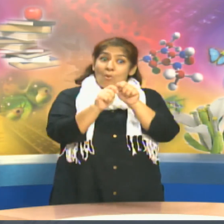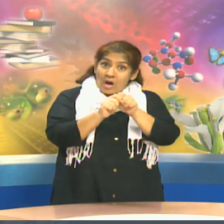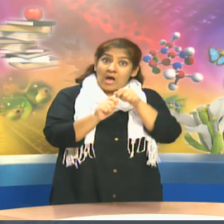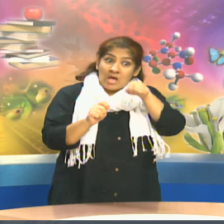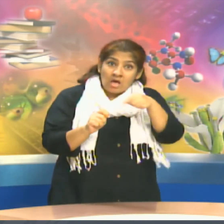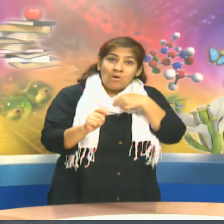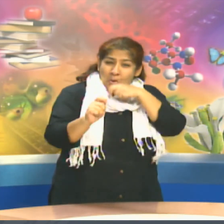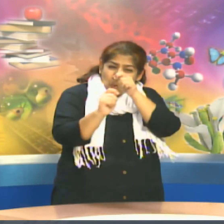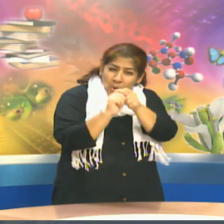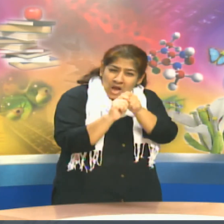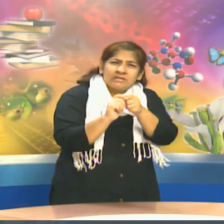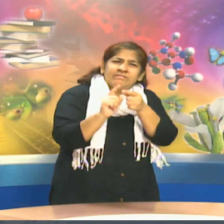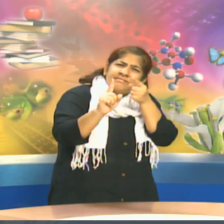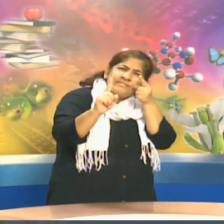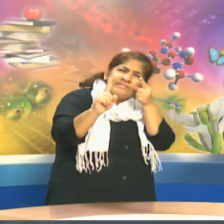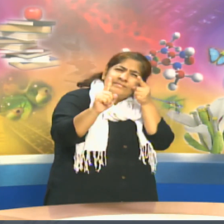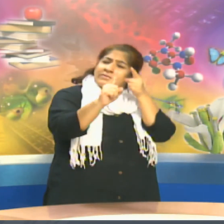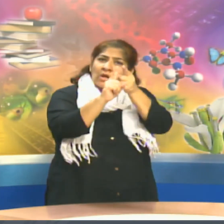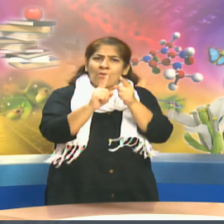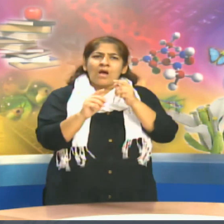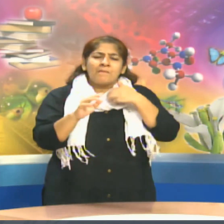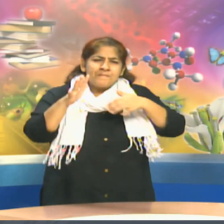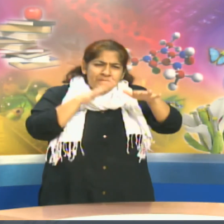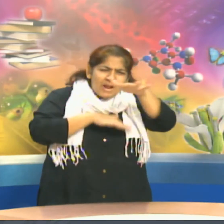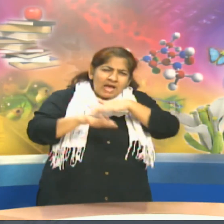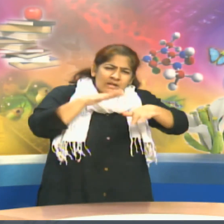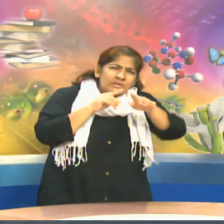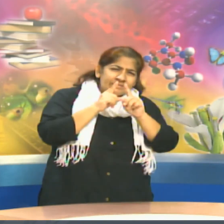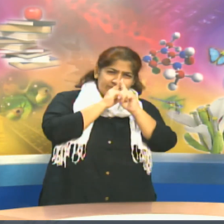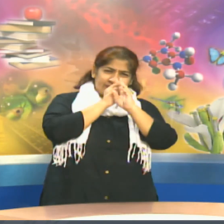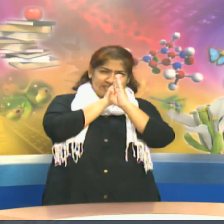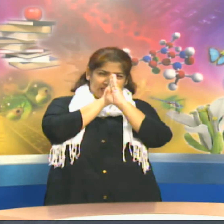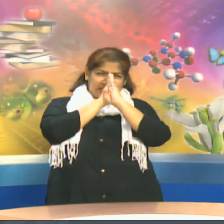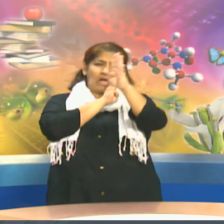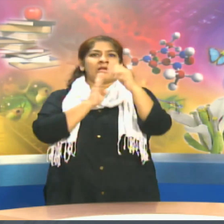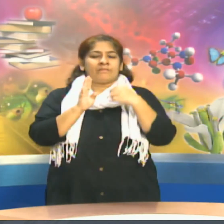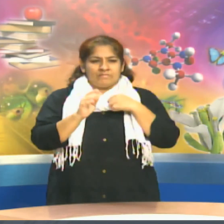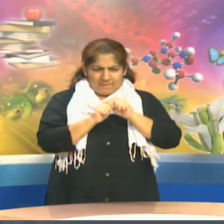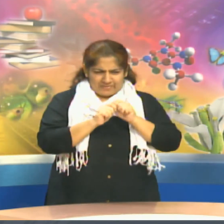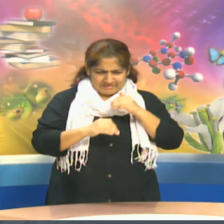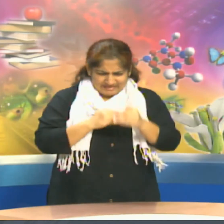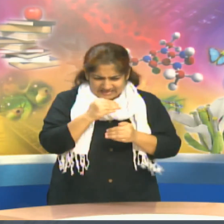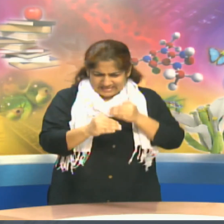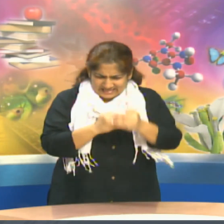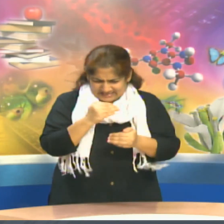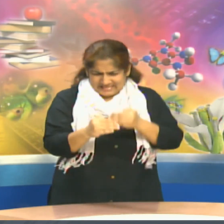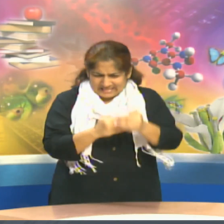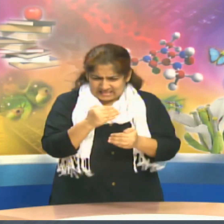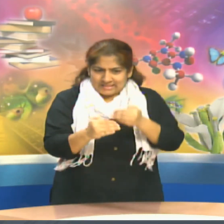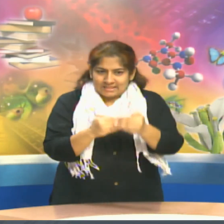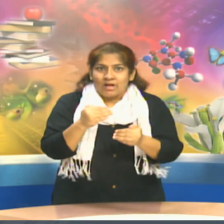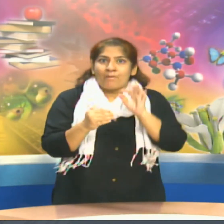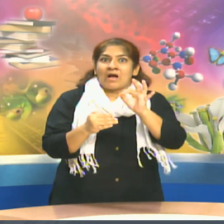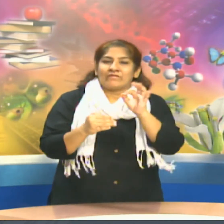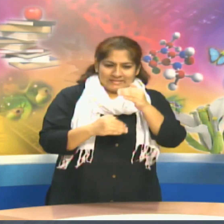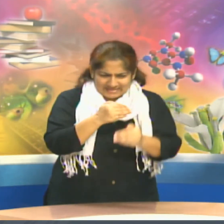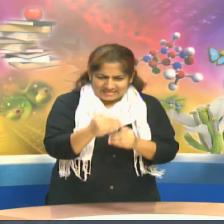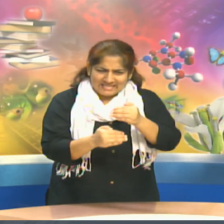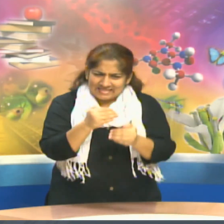zigzag direction? No, that is not moving in a zigzag direction, it is moving straight to the objective, straight to the destination where it is